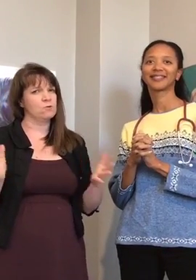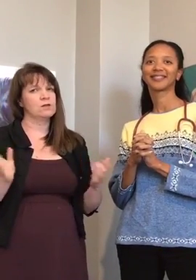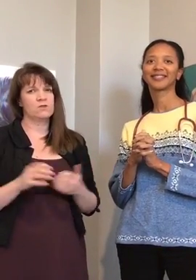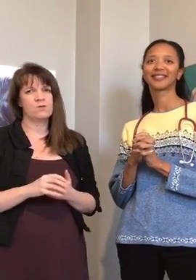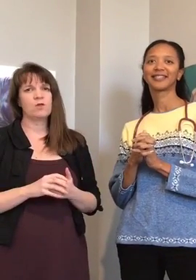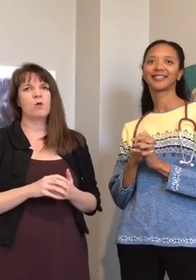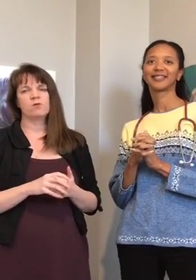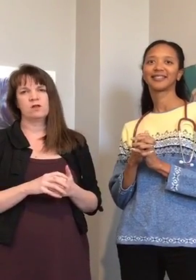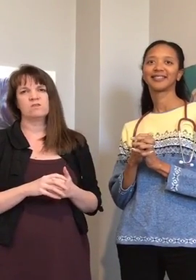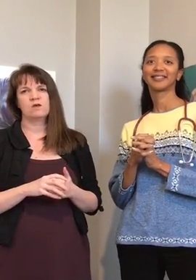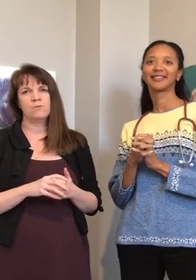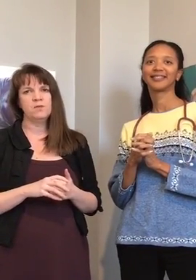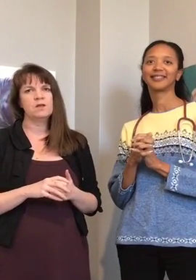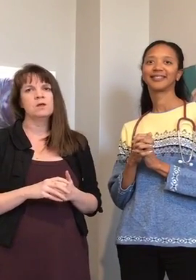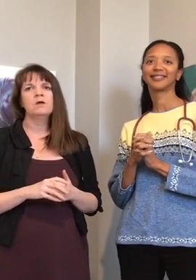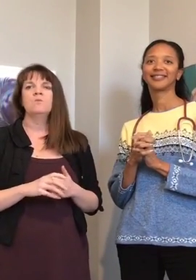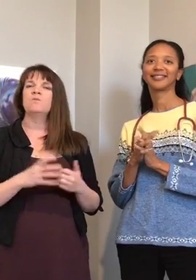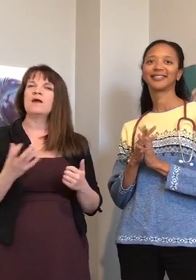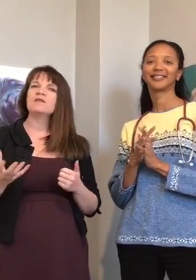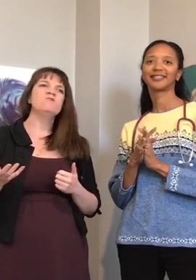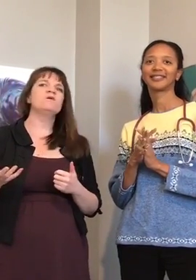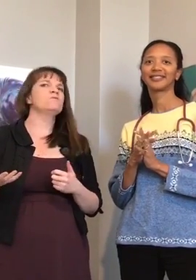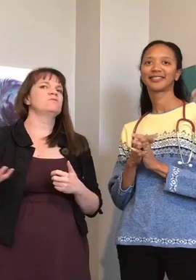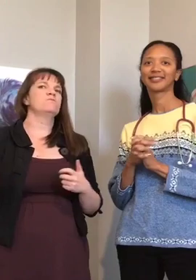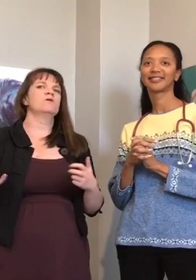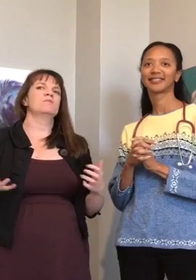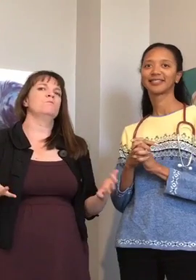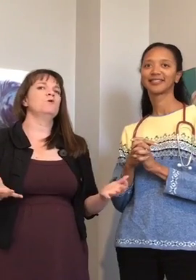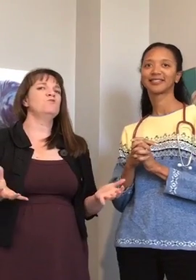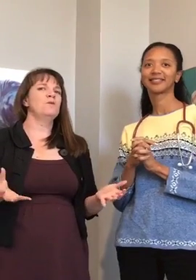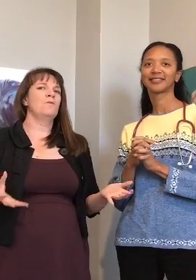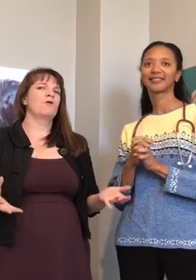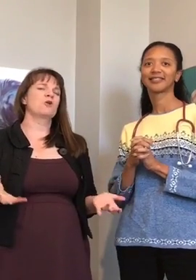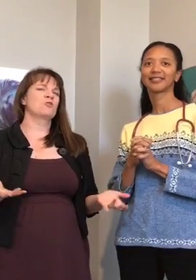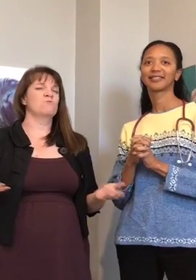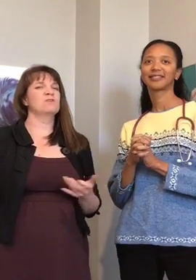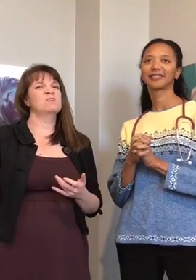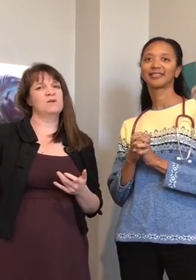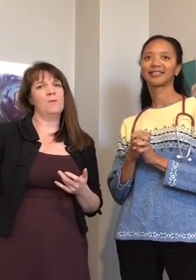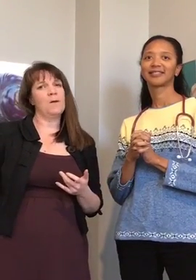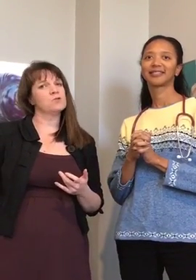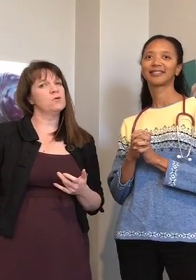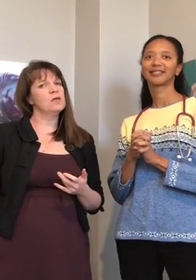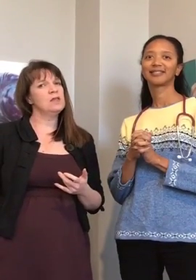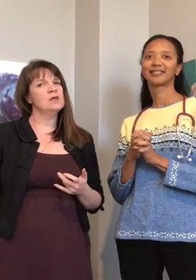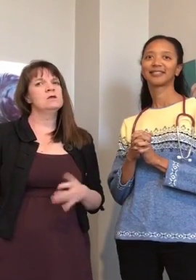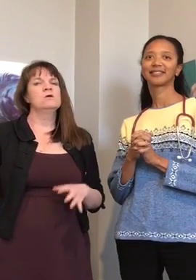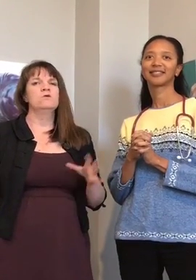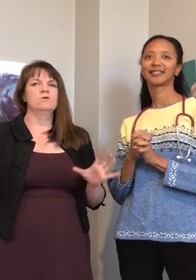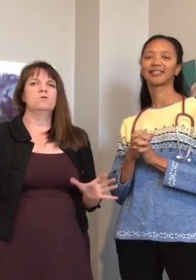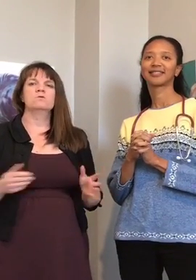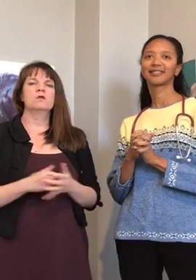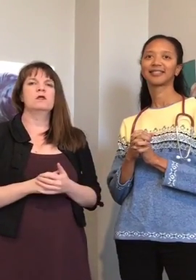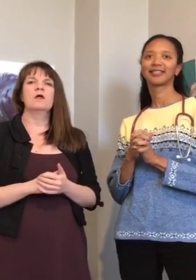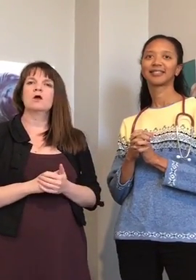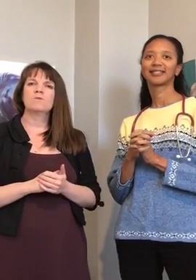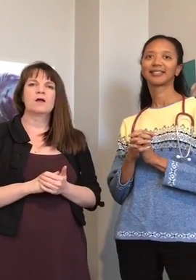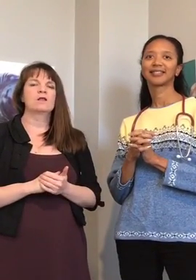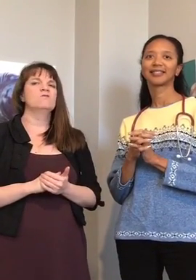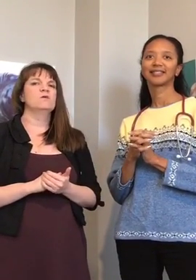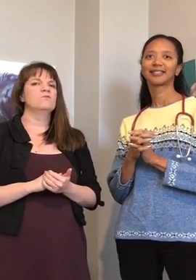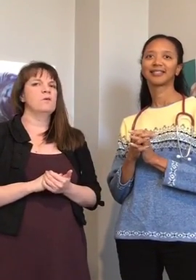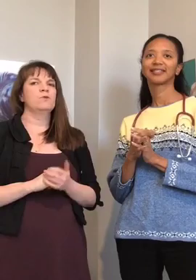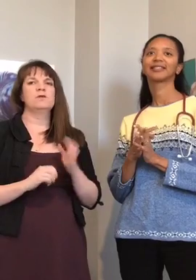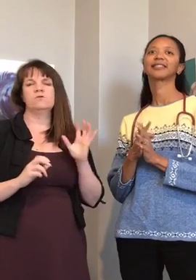so that's really not something you ever need to supplement. But magnesium is something that most people are actually really suboptimal in. So getting a